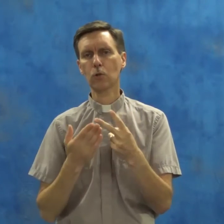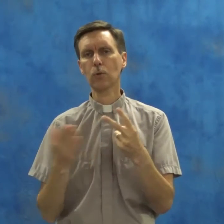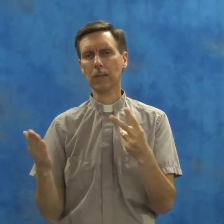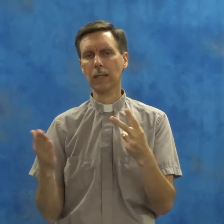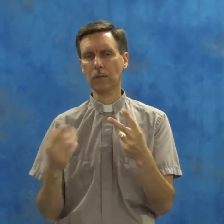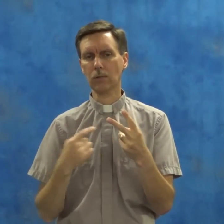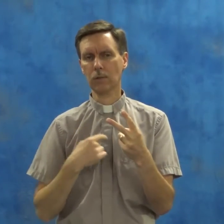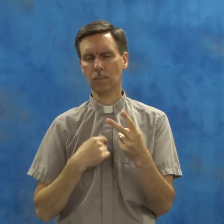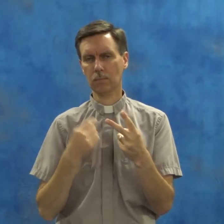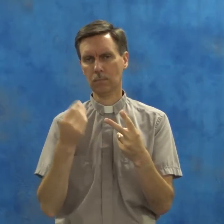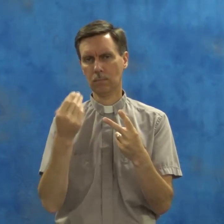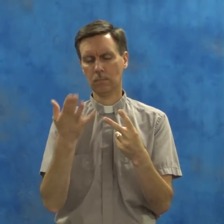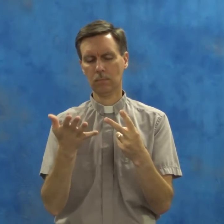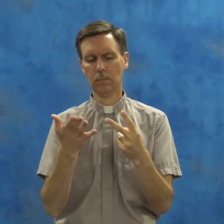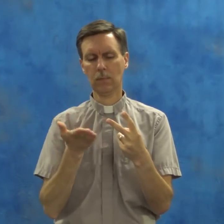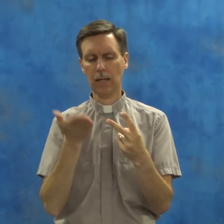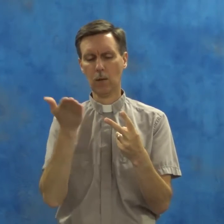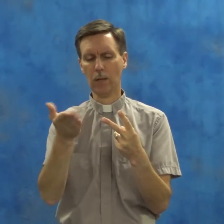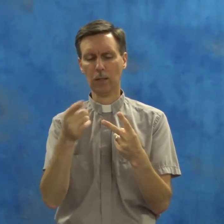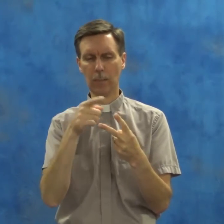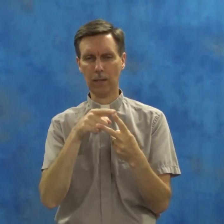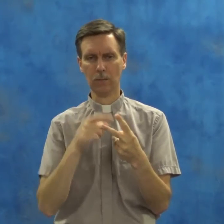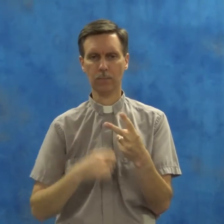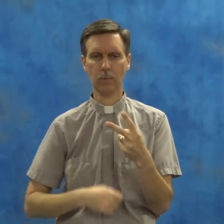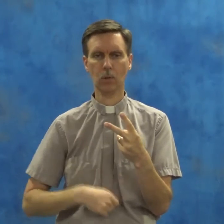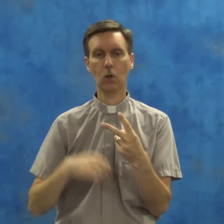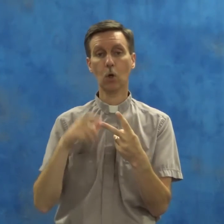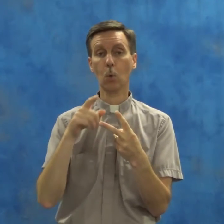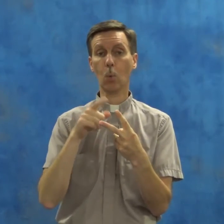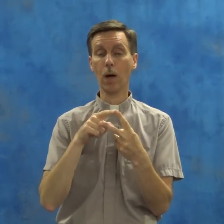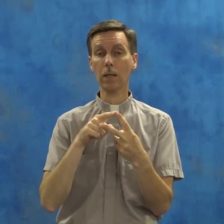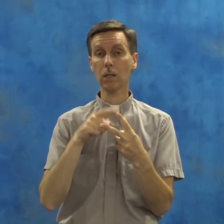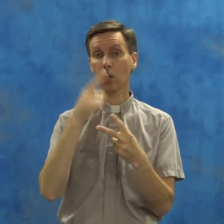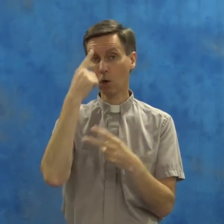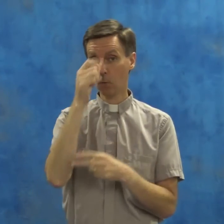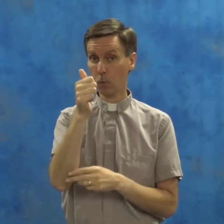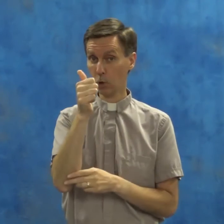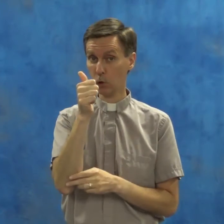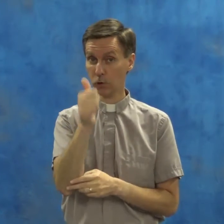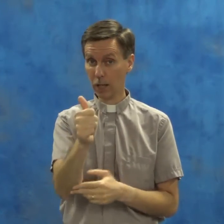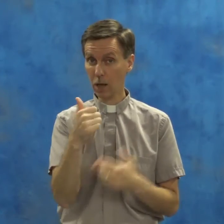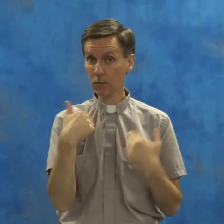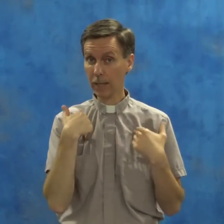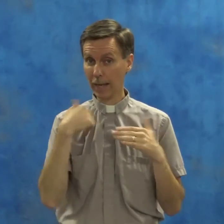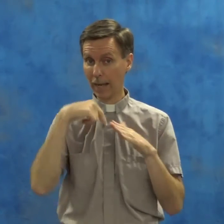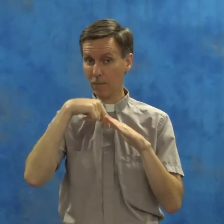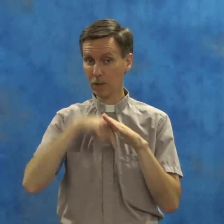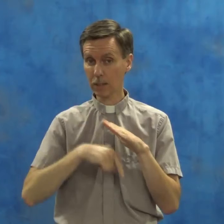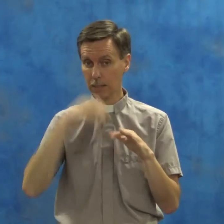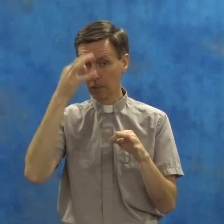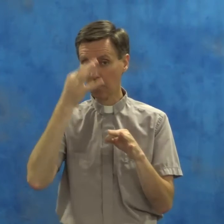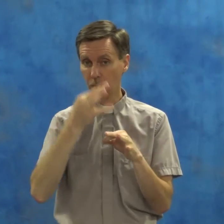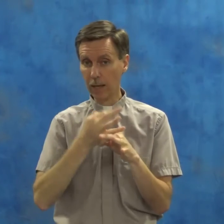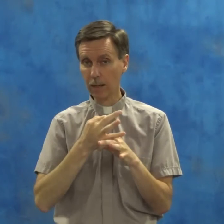Two things that I recommend. One, for yourself to have deep faith,